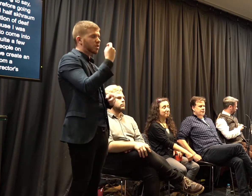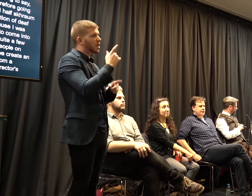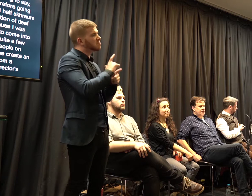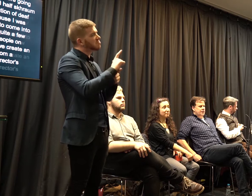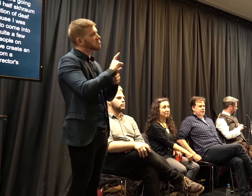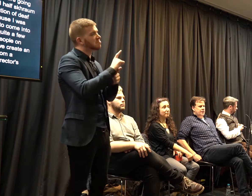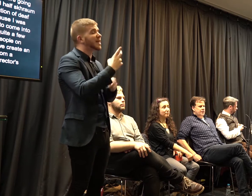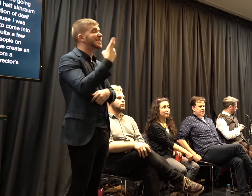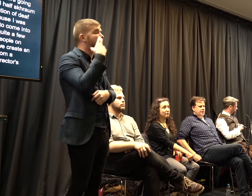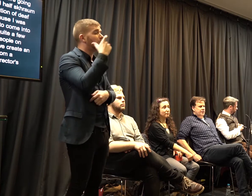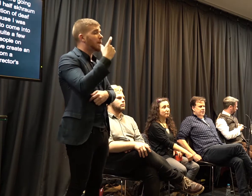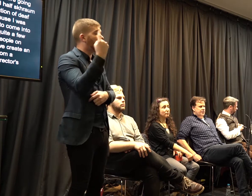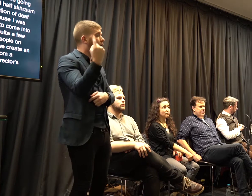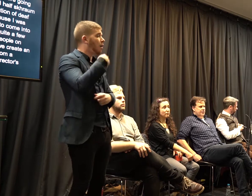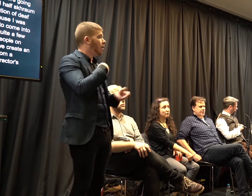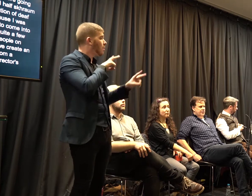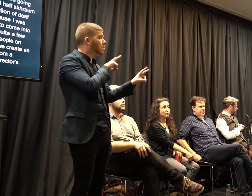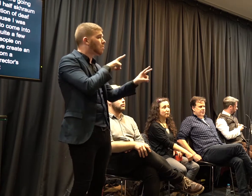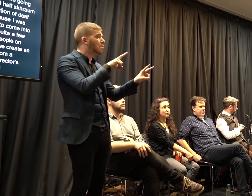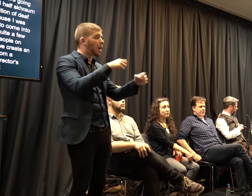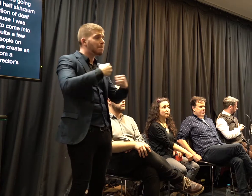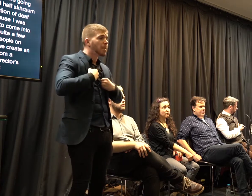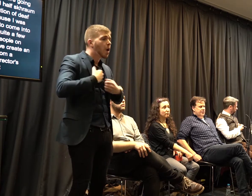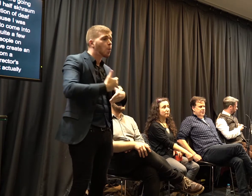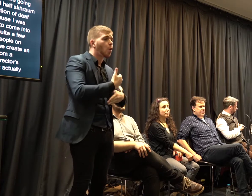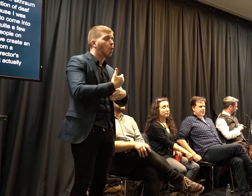deaf people weren't coming to see the work that I was doing,